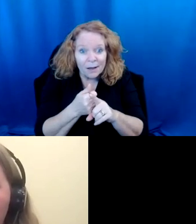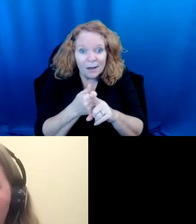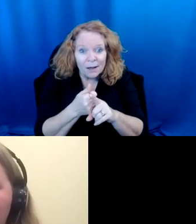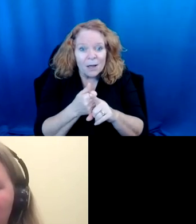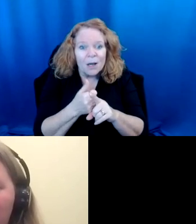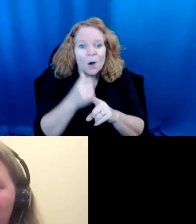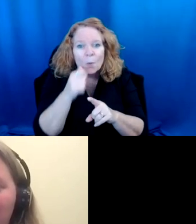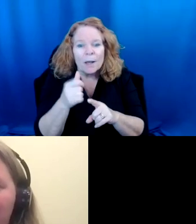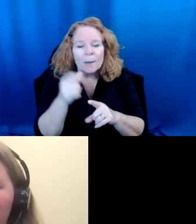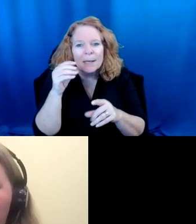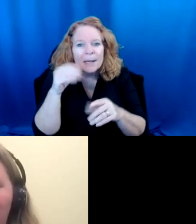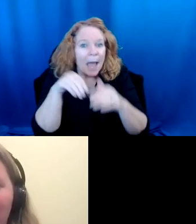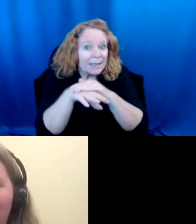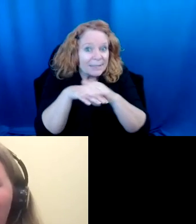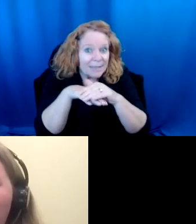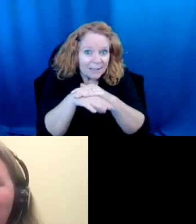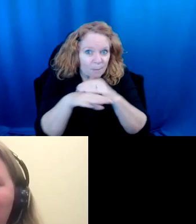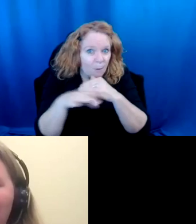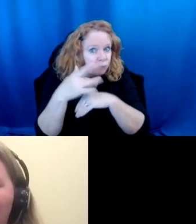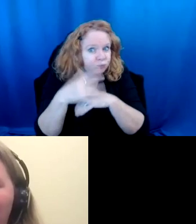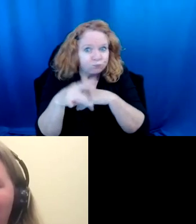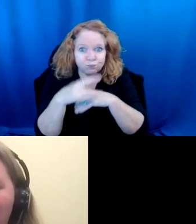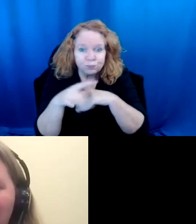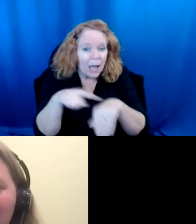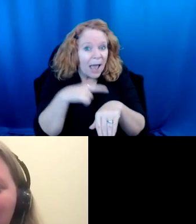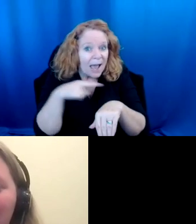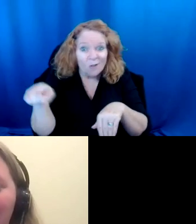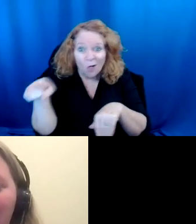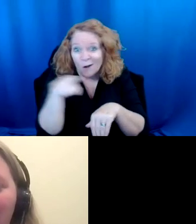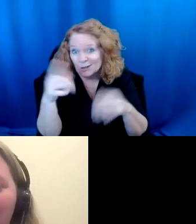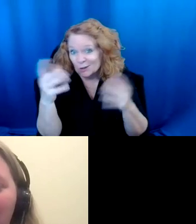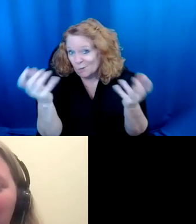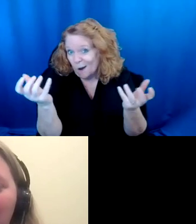housed and accessible for as long as you guys want them.